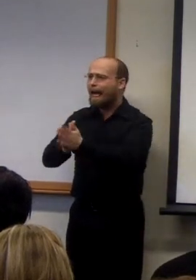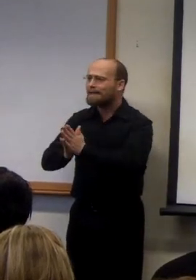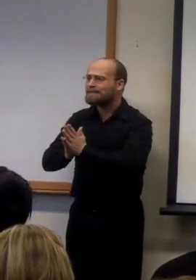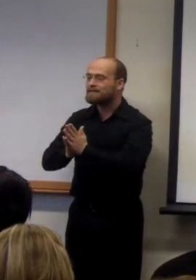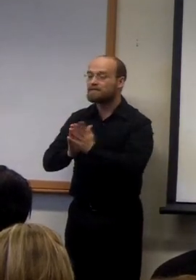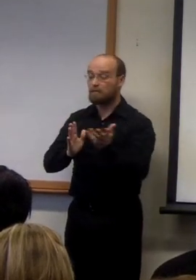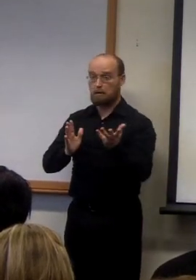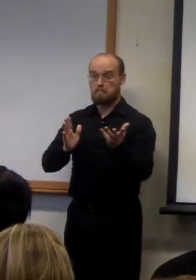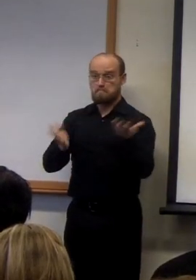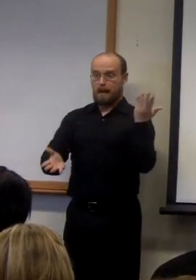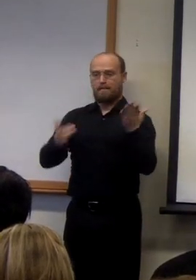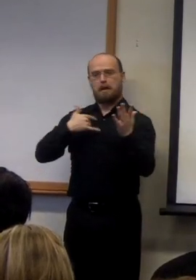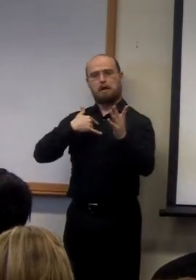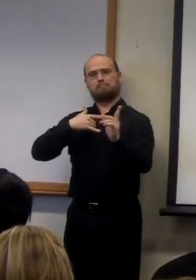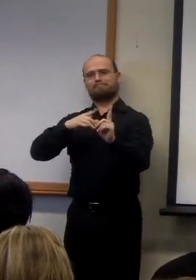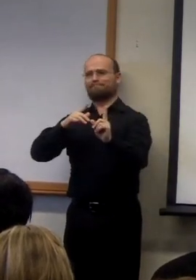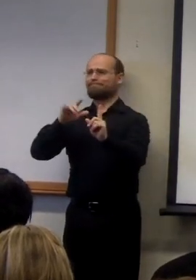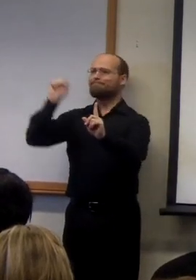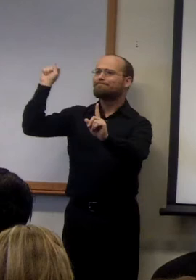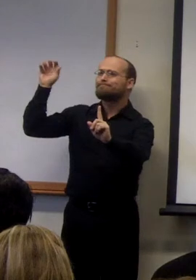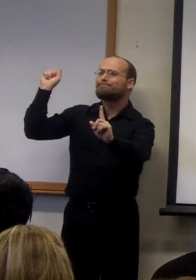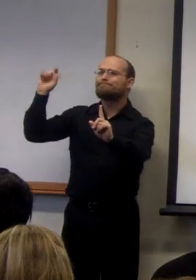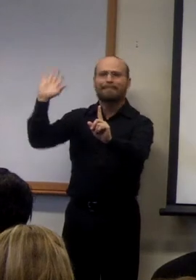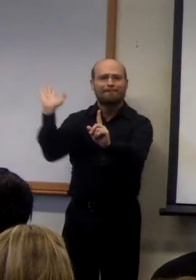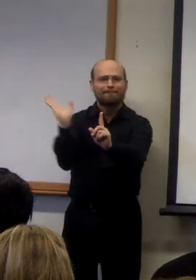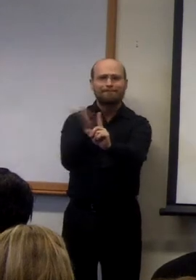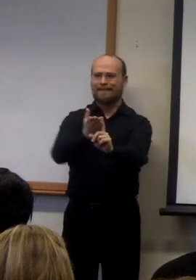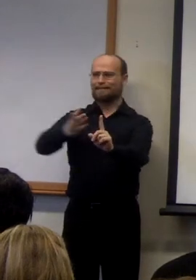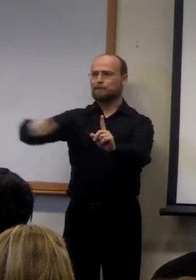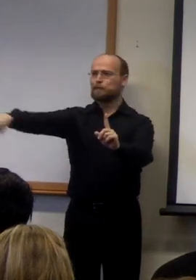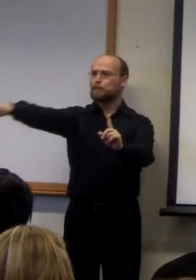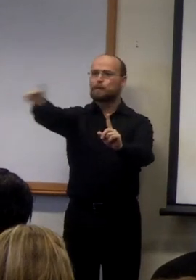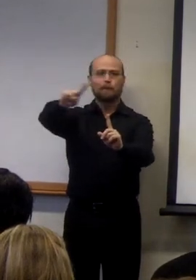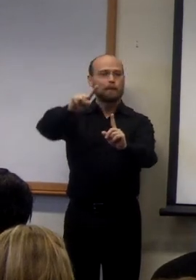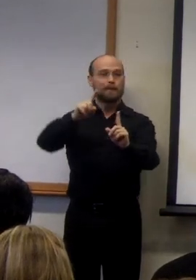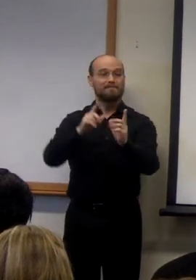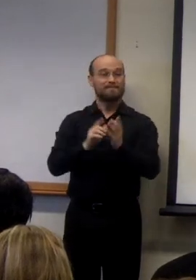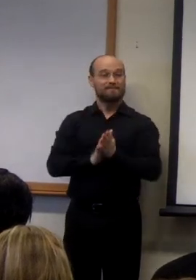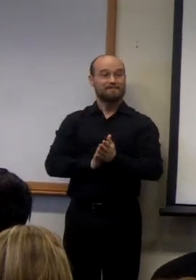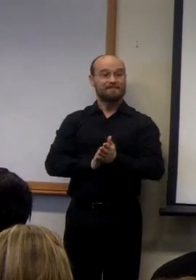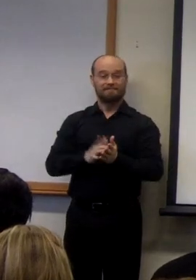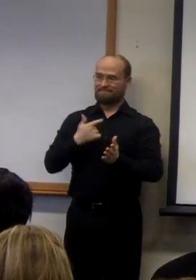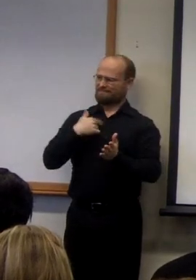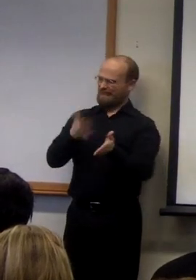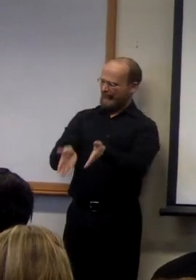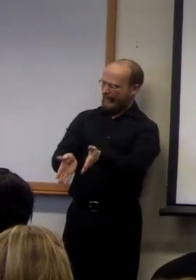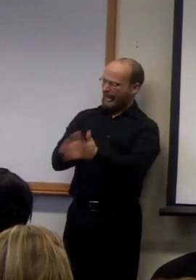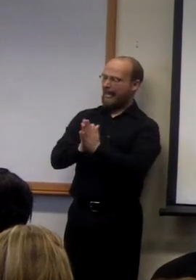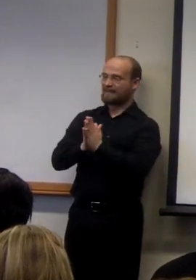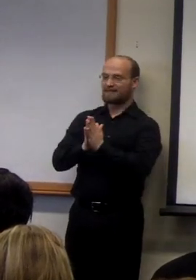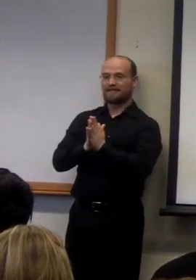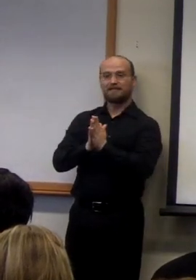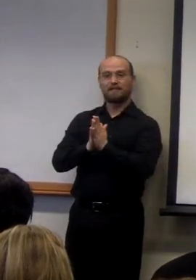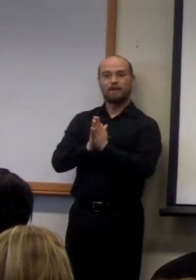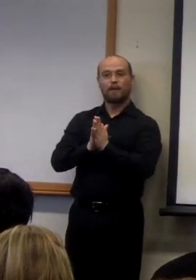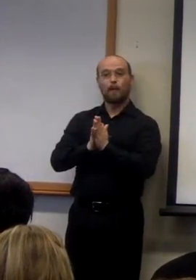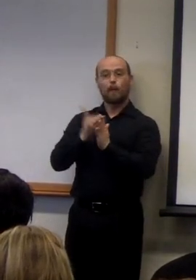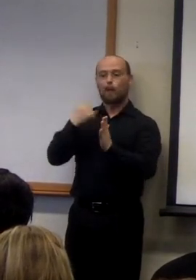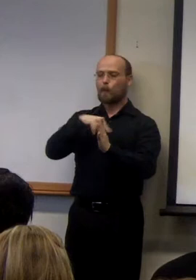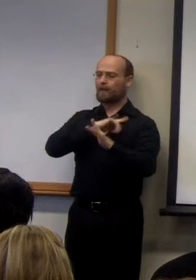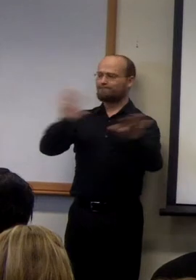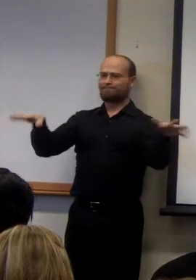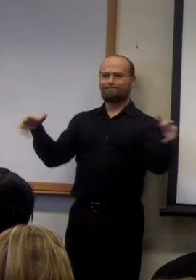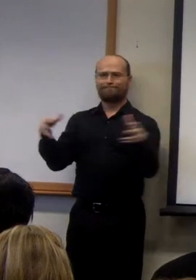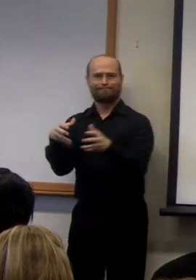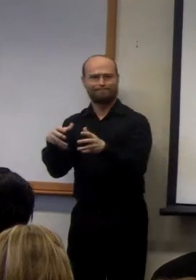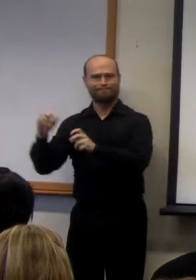trying to convince you, but I'm going to ask that we make a move. Black people, we need to